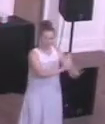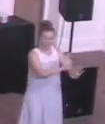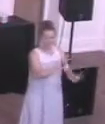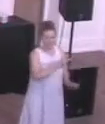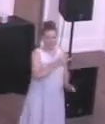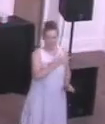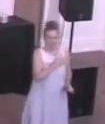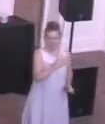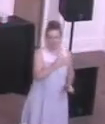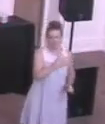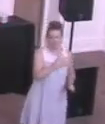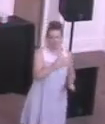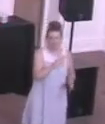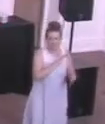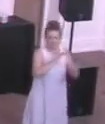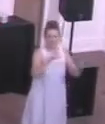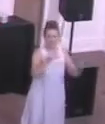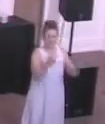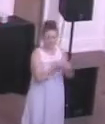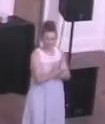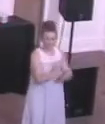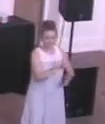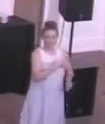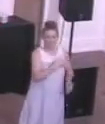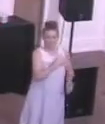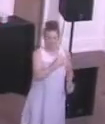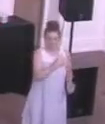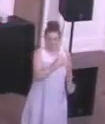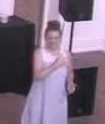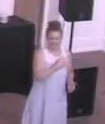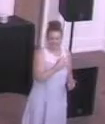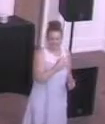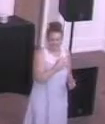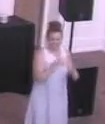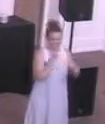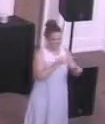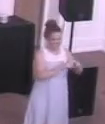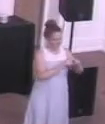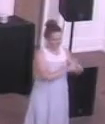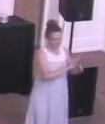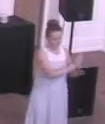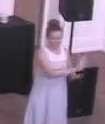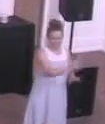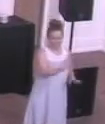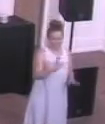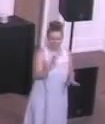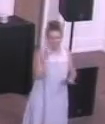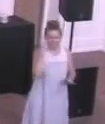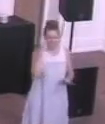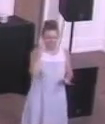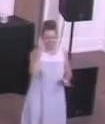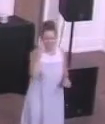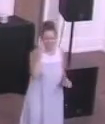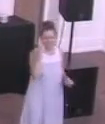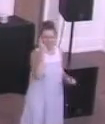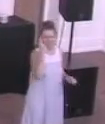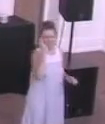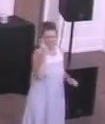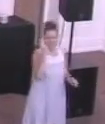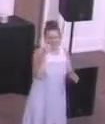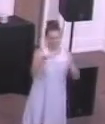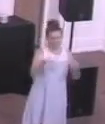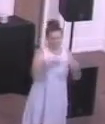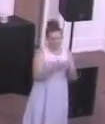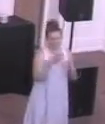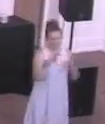All your heart. All your heart. Lean not on your own understanding. In all your